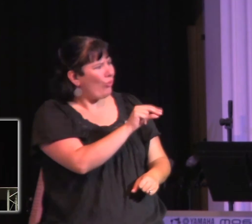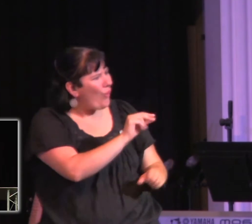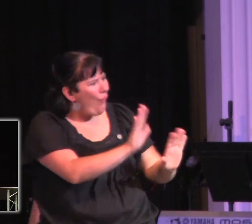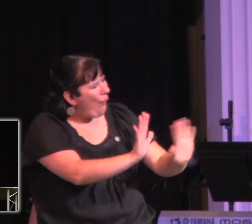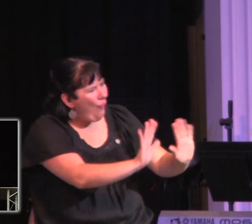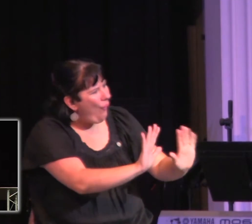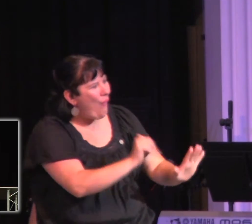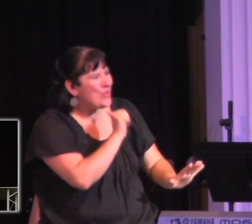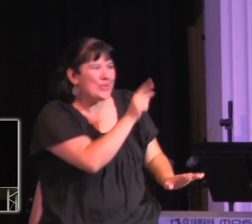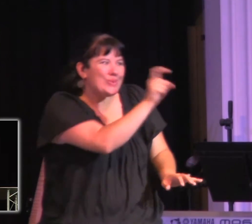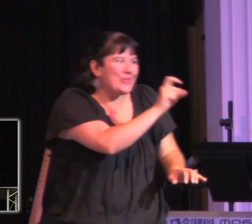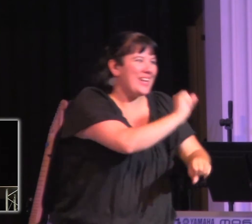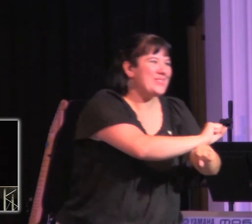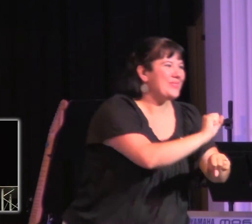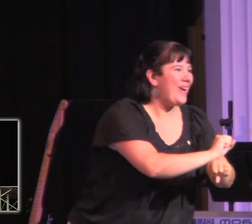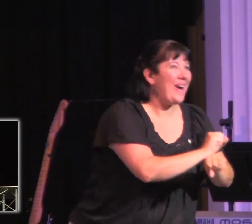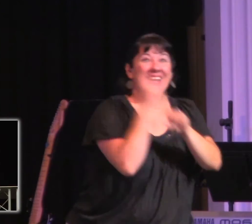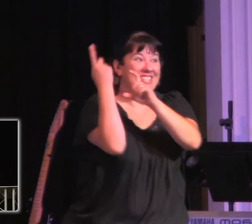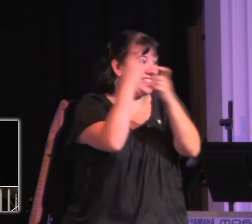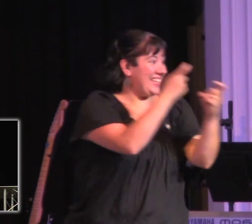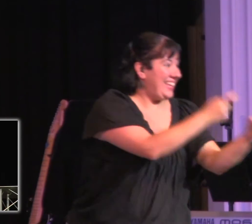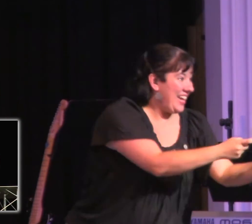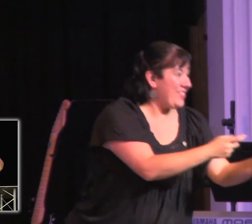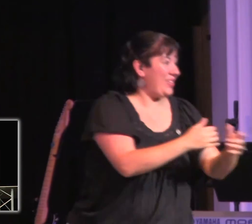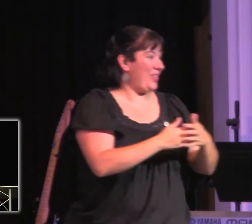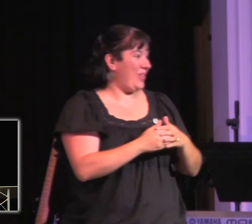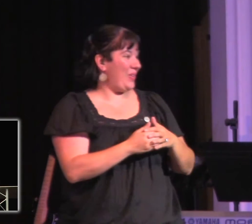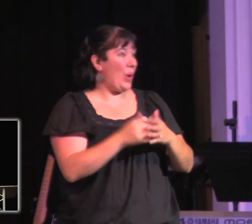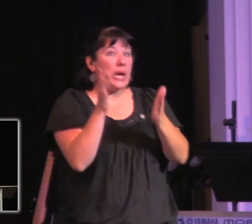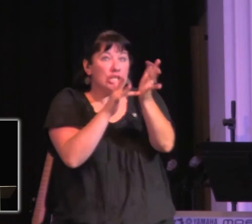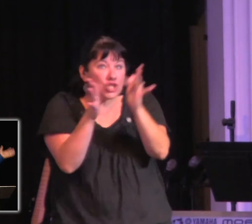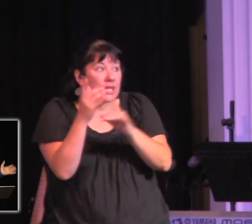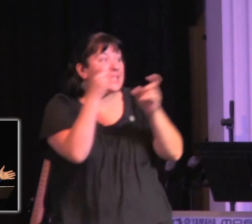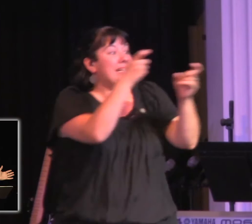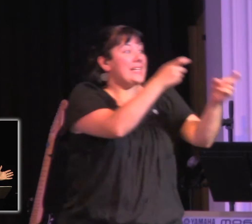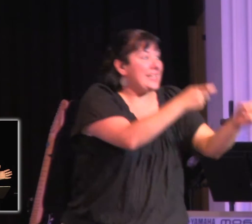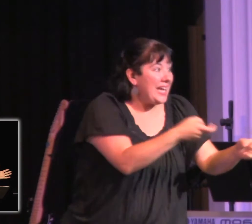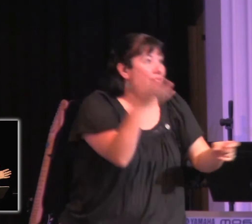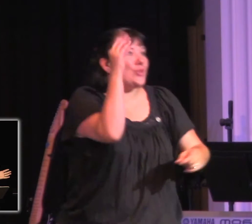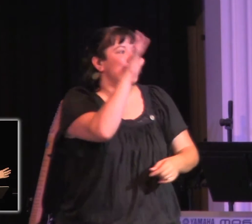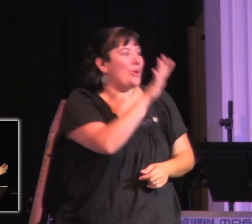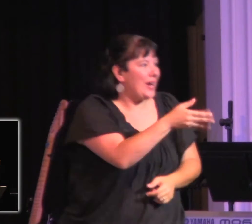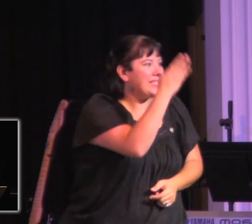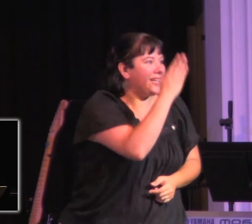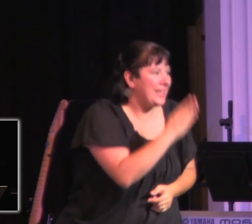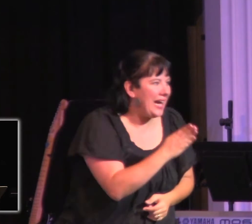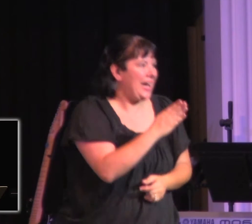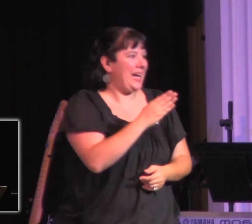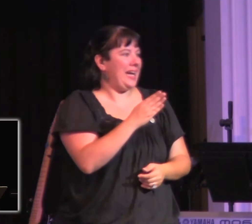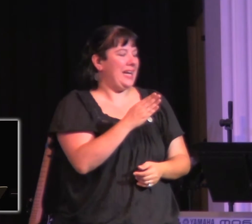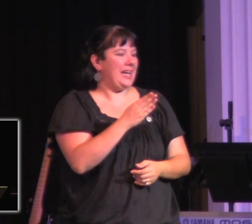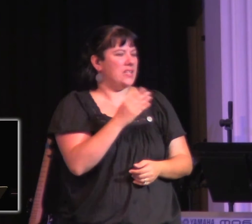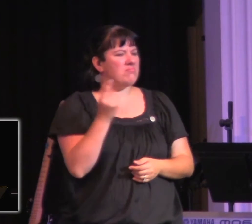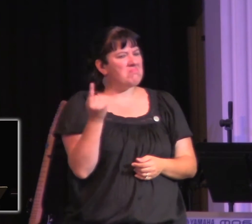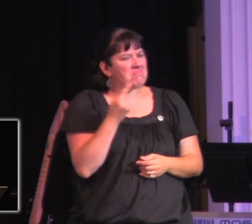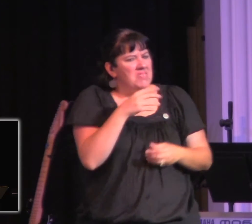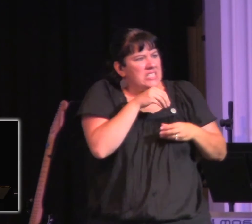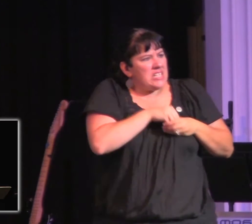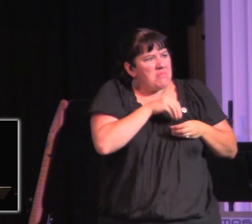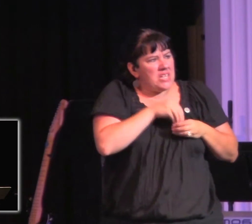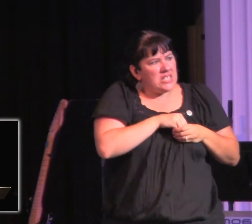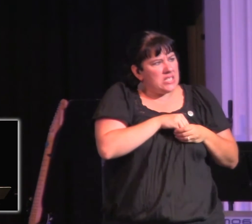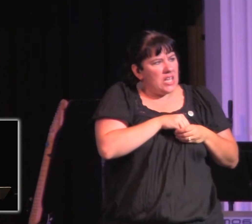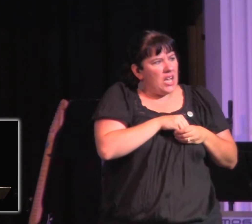to you. It's God's riches at Christ's expense. It's the grace of God. But something on the inside of us,